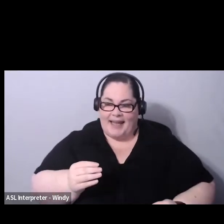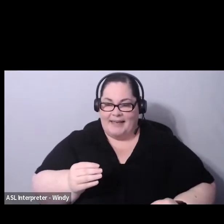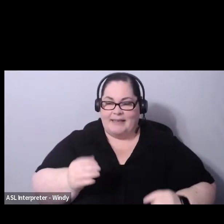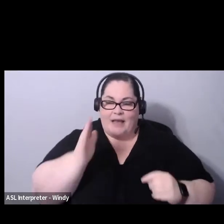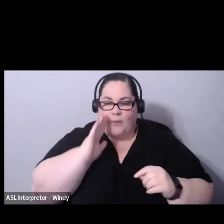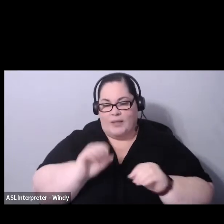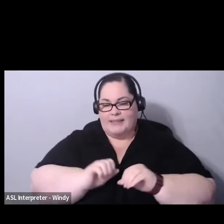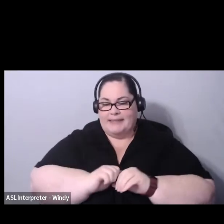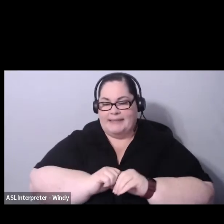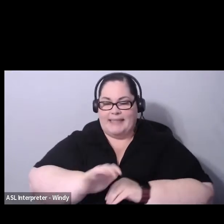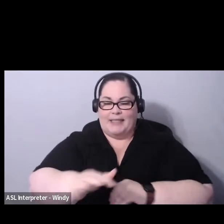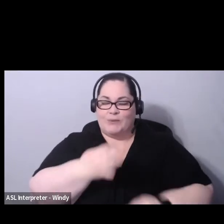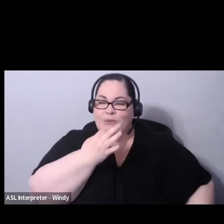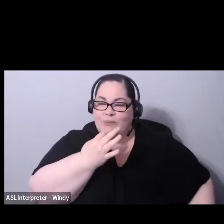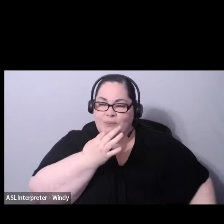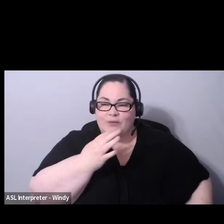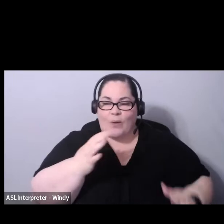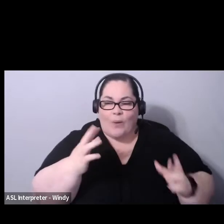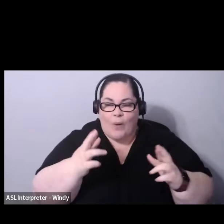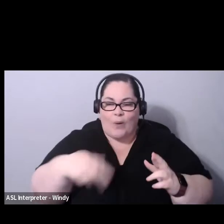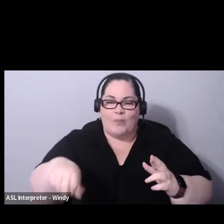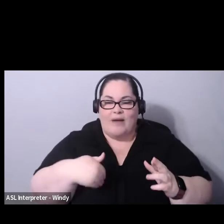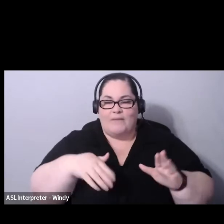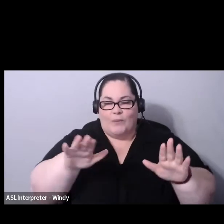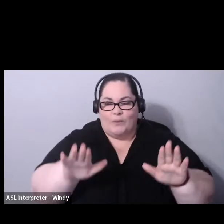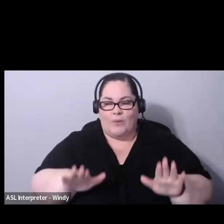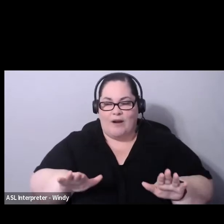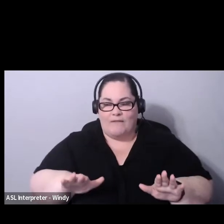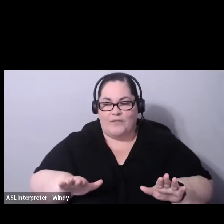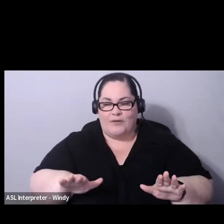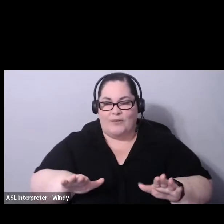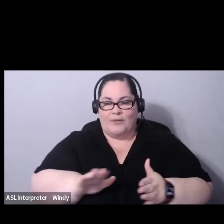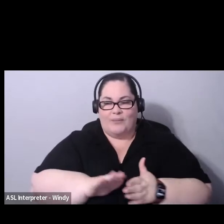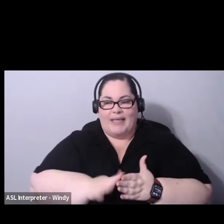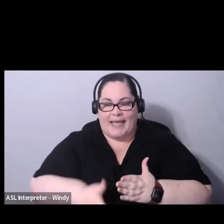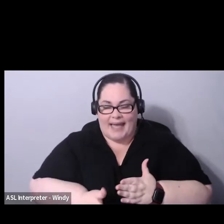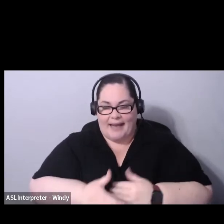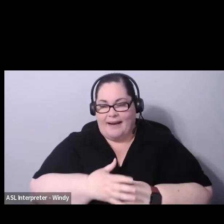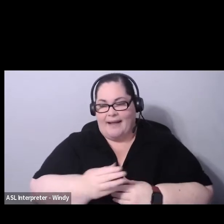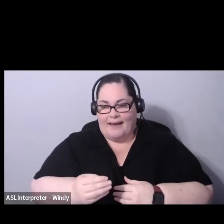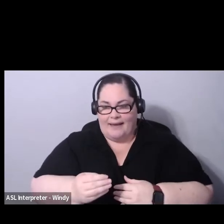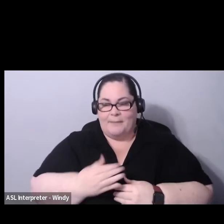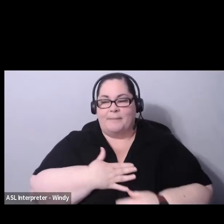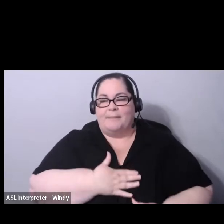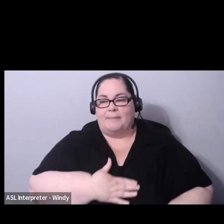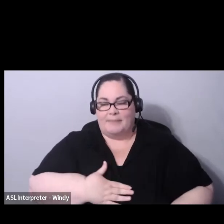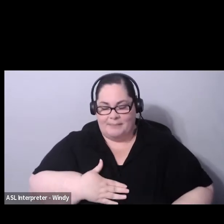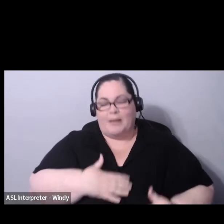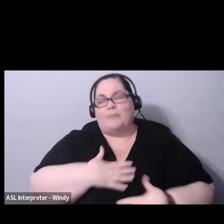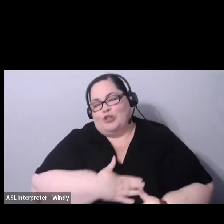off to you shortly. And I hope you all have a wonderful, wonderful weekend. And again, appreciate all